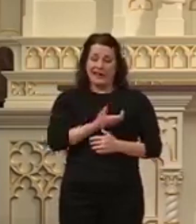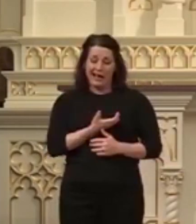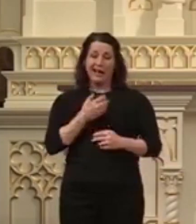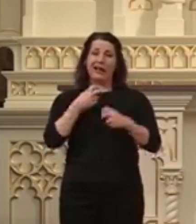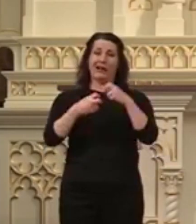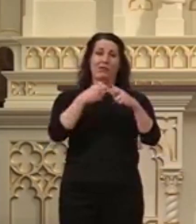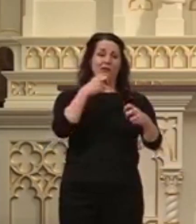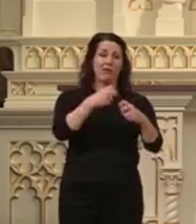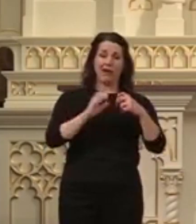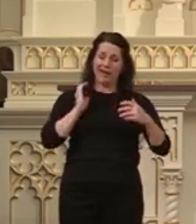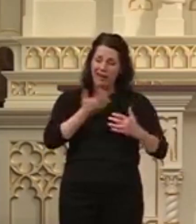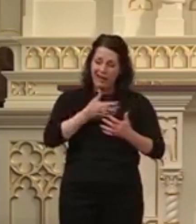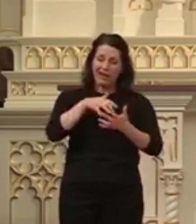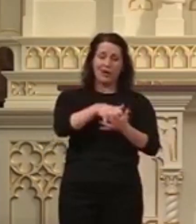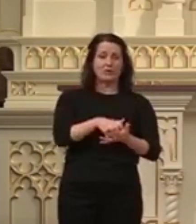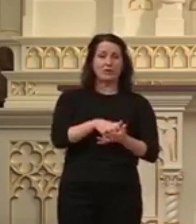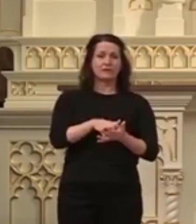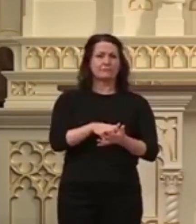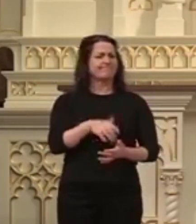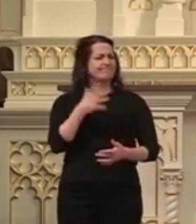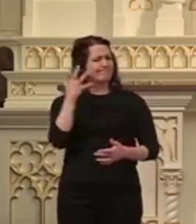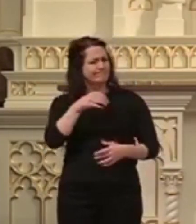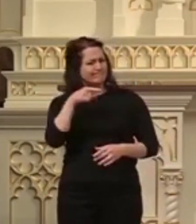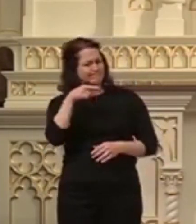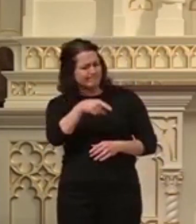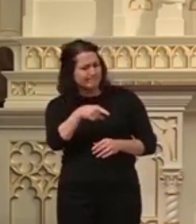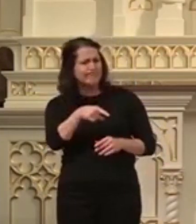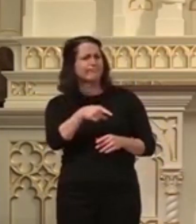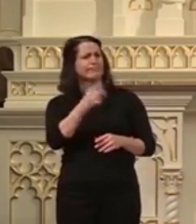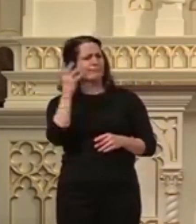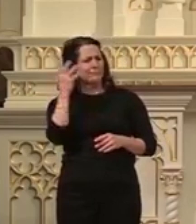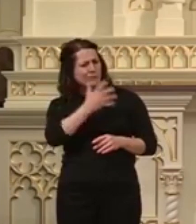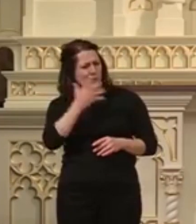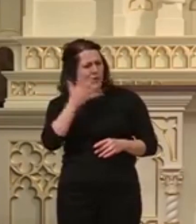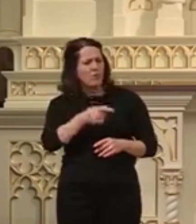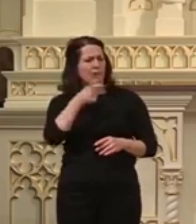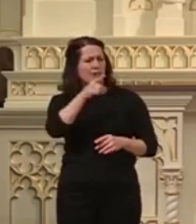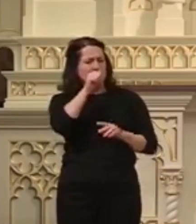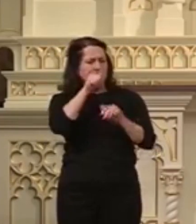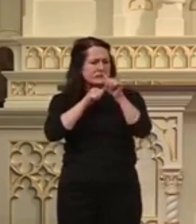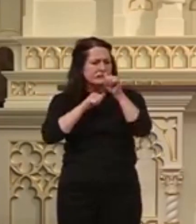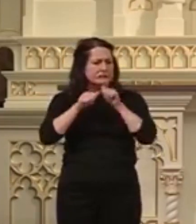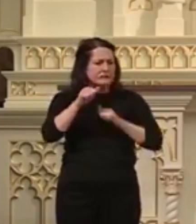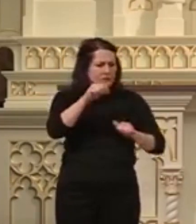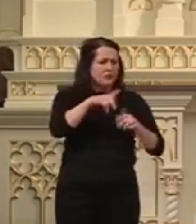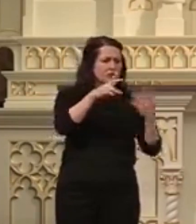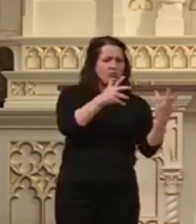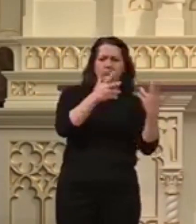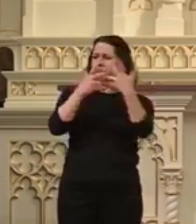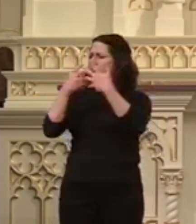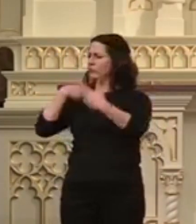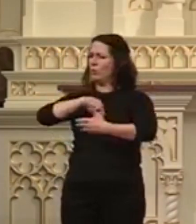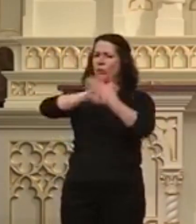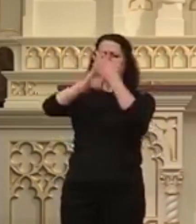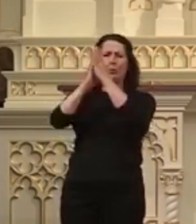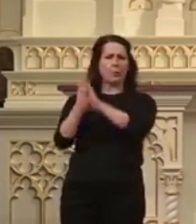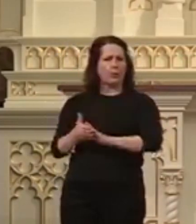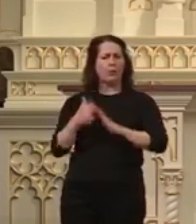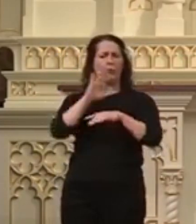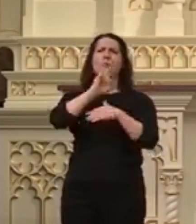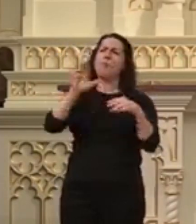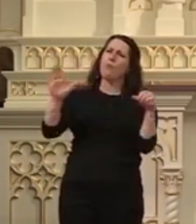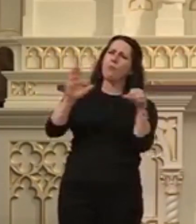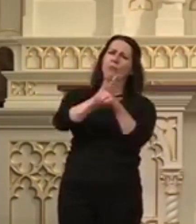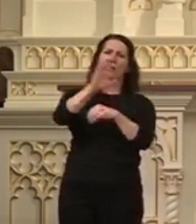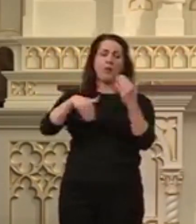Upon him was the chastisement that makes us whole. By his stripes we were healed.